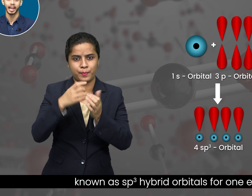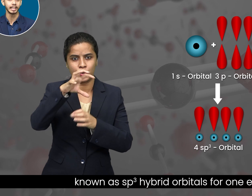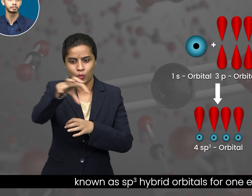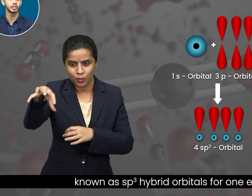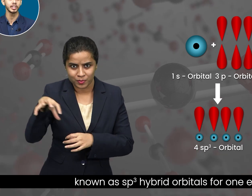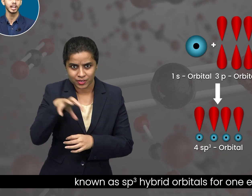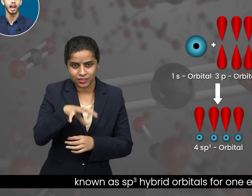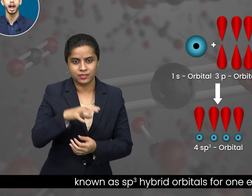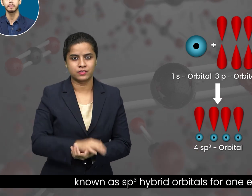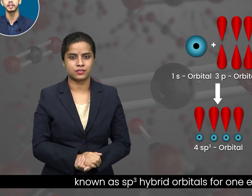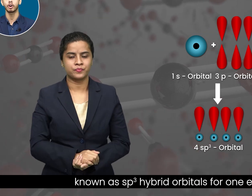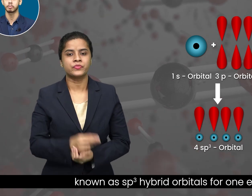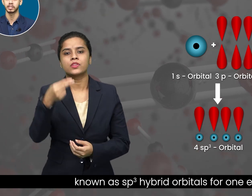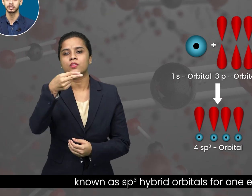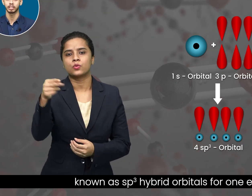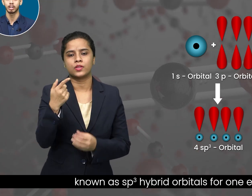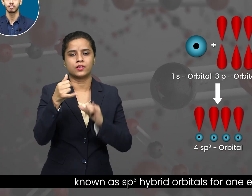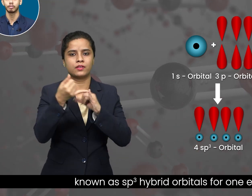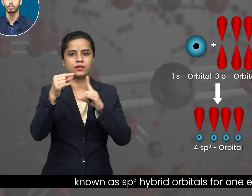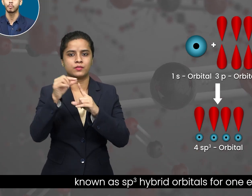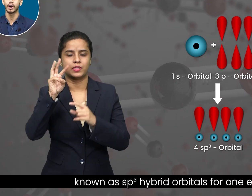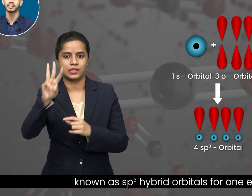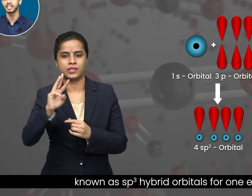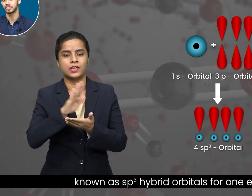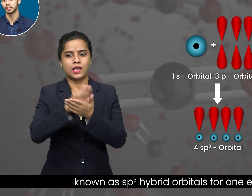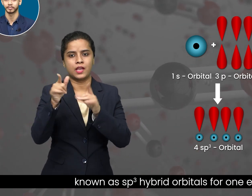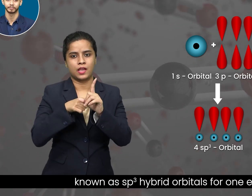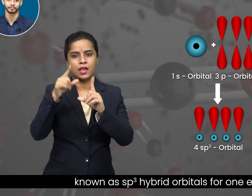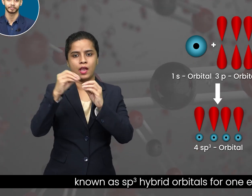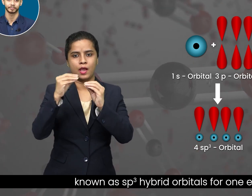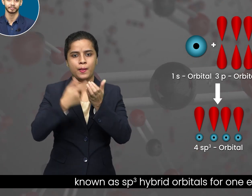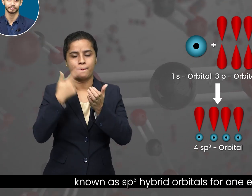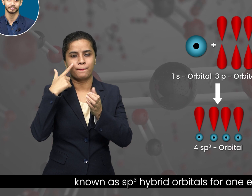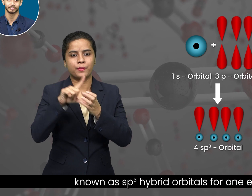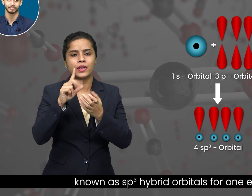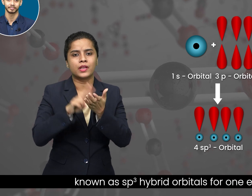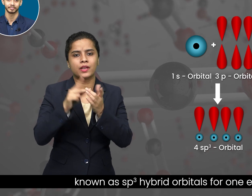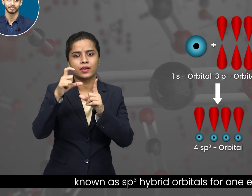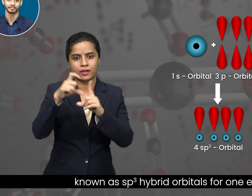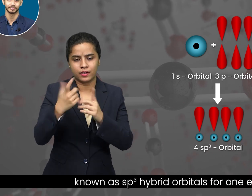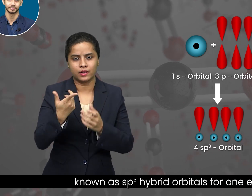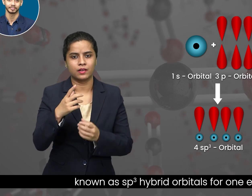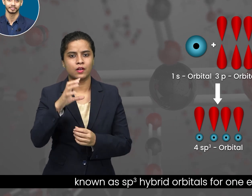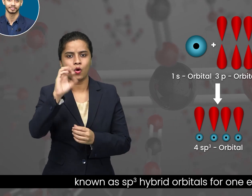as sp3 hybrid orbitals for 1 each.